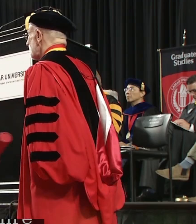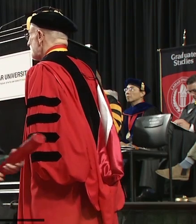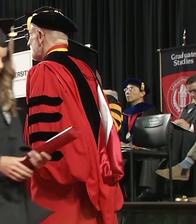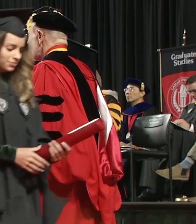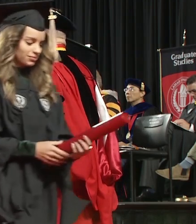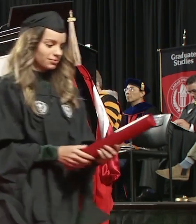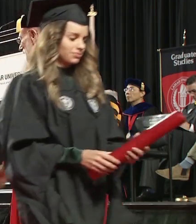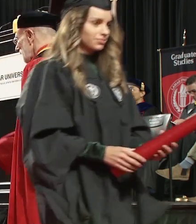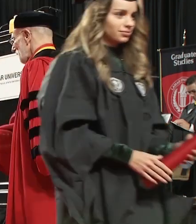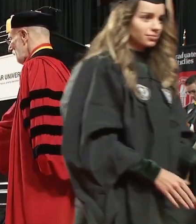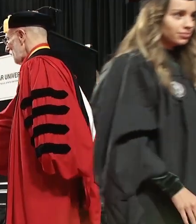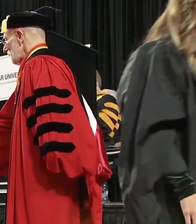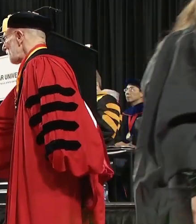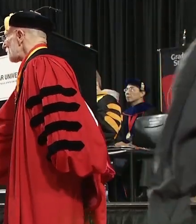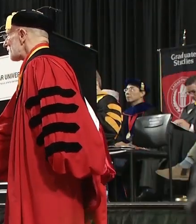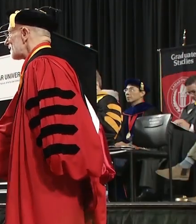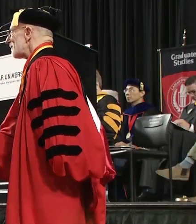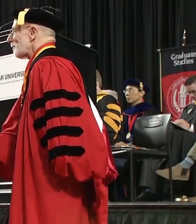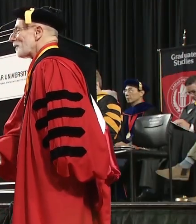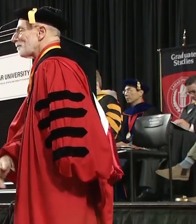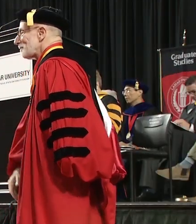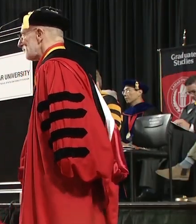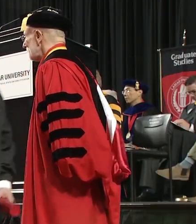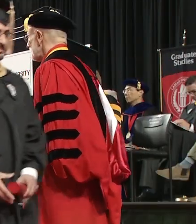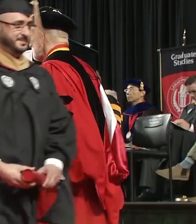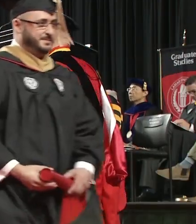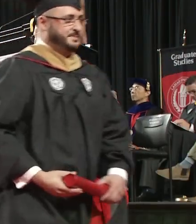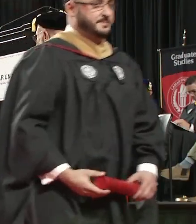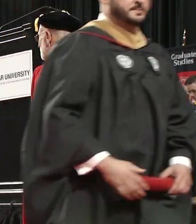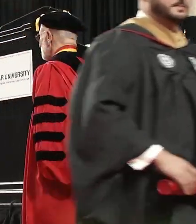Cale Ryan Carson, Beta Gamma Sigma.